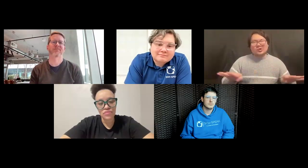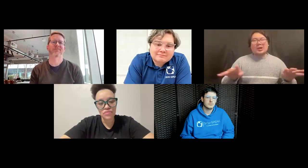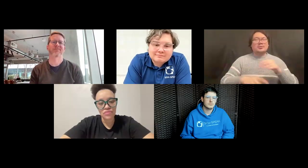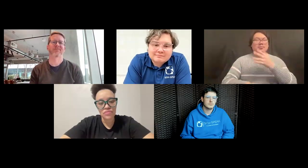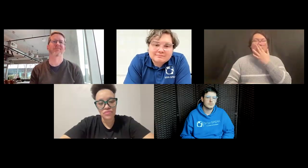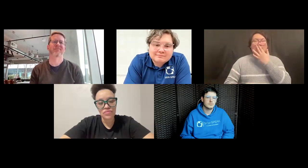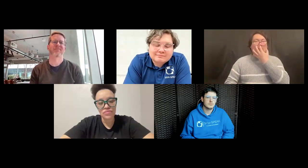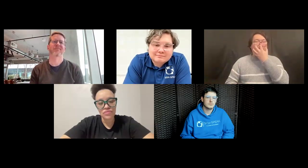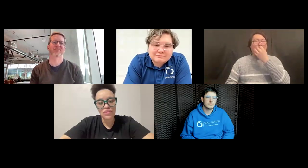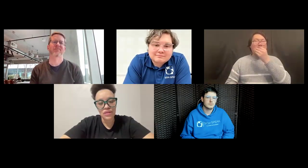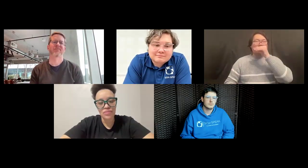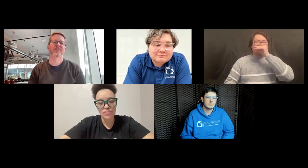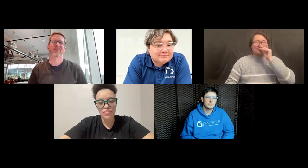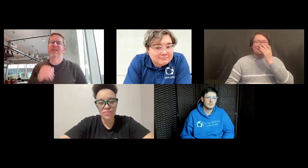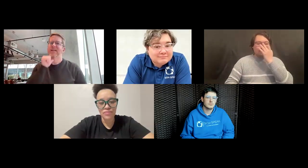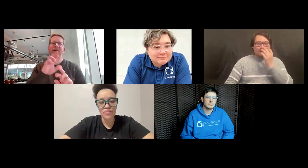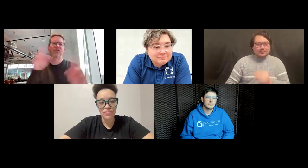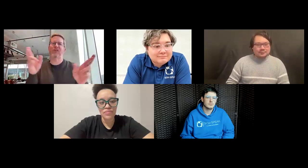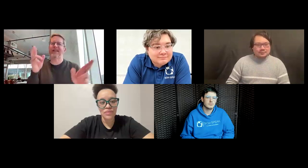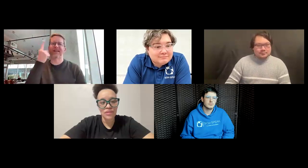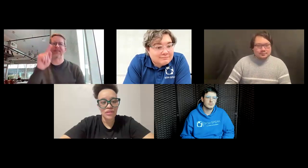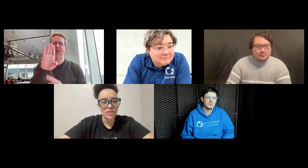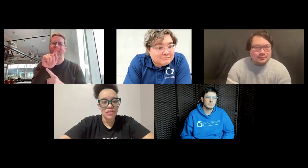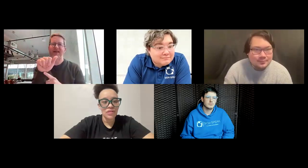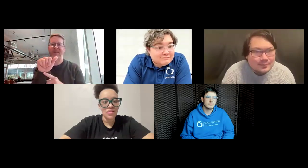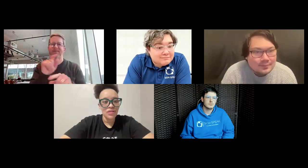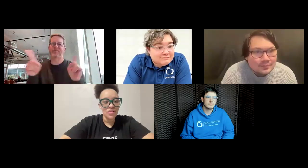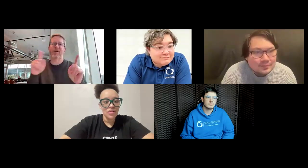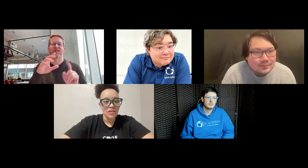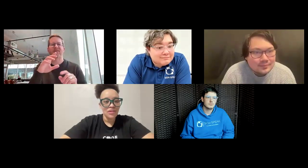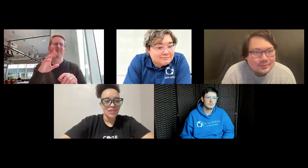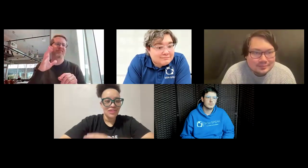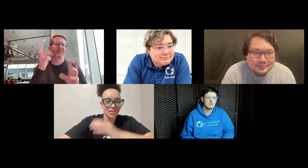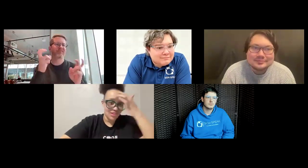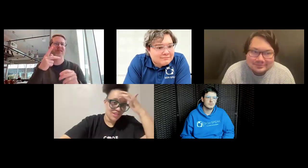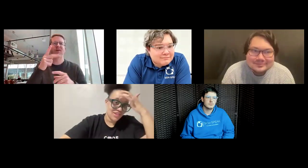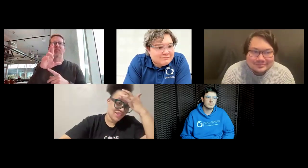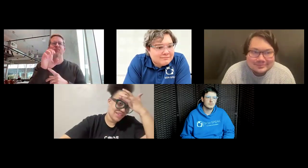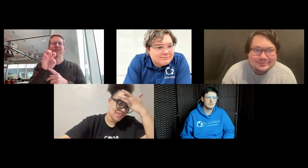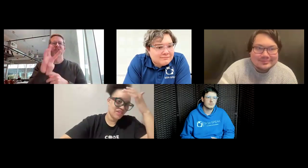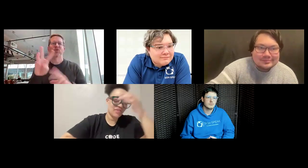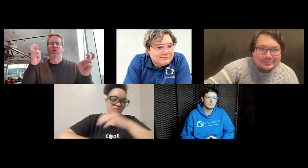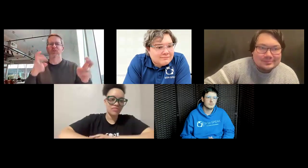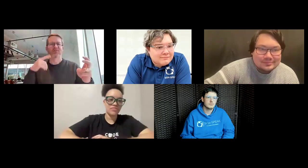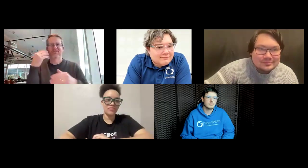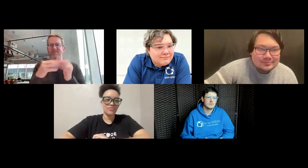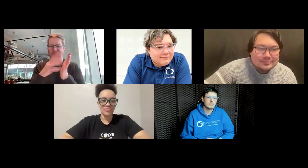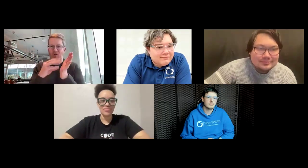to learn from, that variety and diversity there. Yeah, Rob here. It's not ready for beta necessarily, but maybe